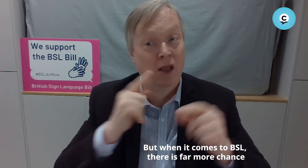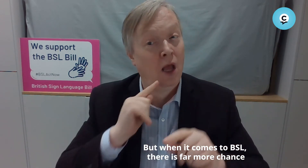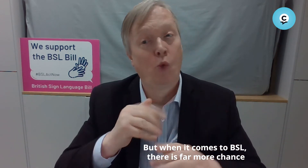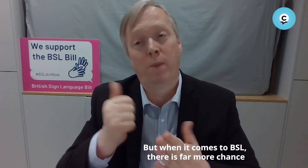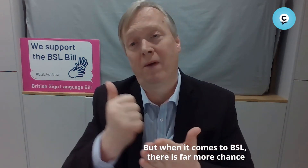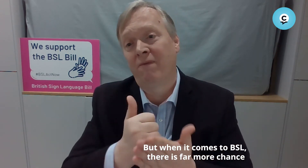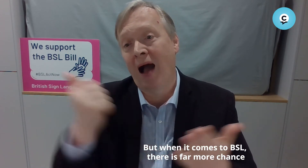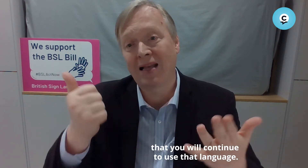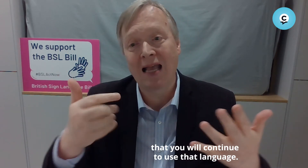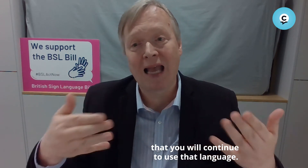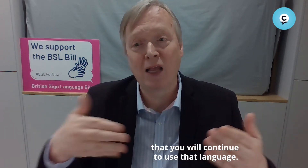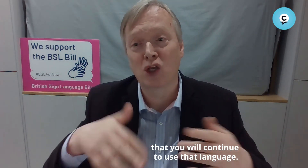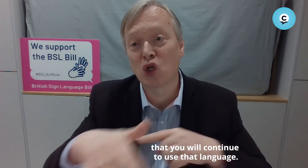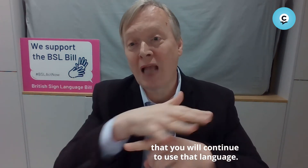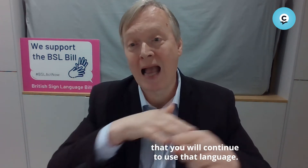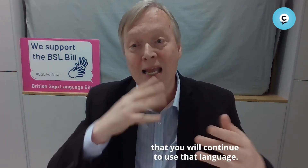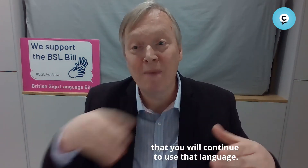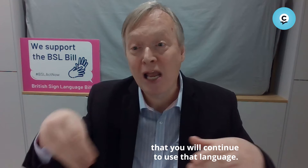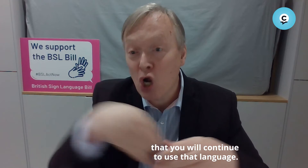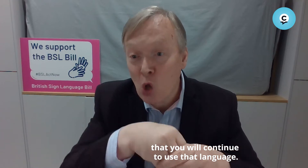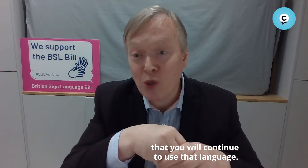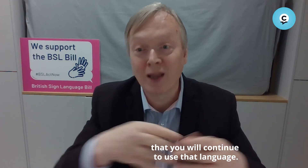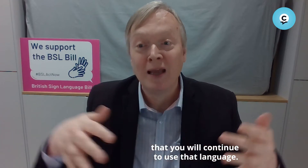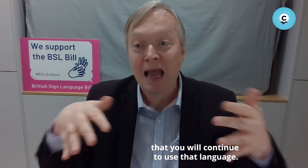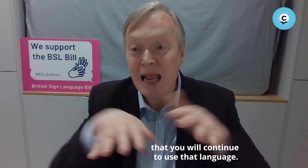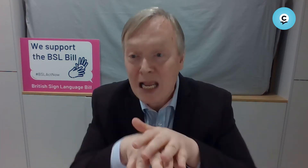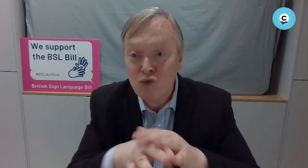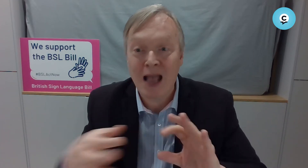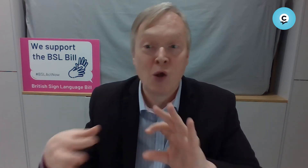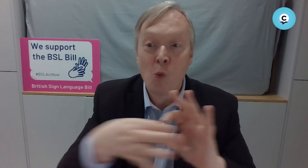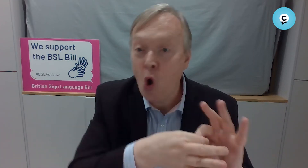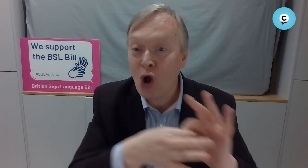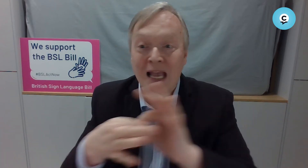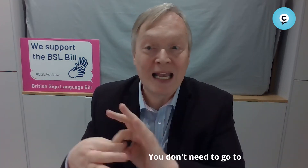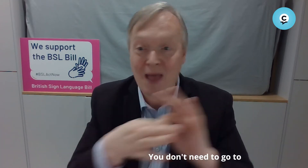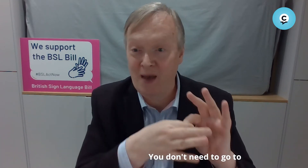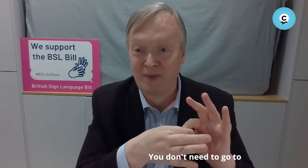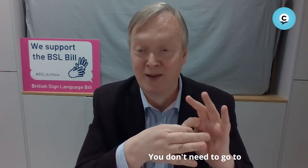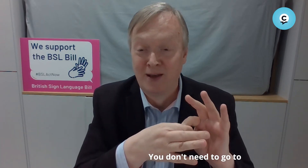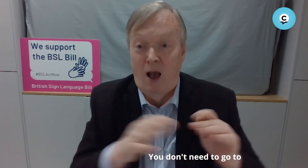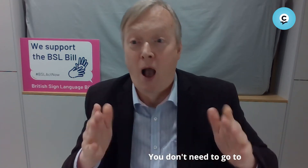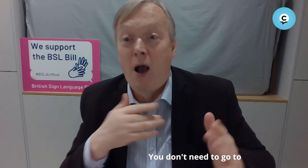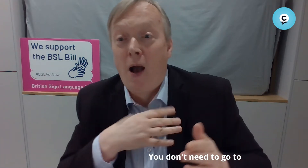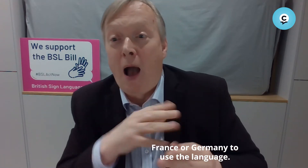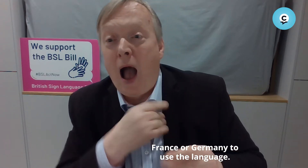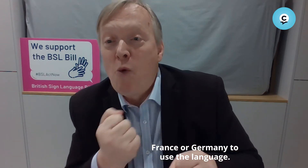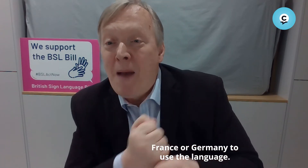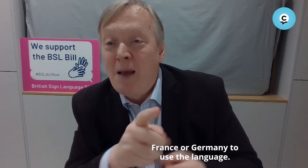far more chance that you will continue to use that language. you don't need to go to France or Germany